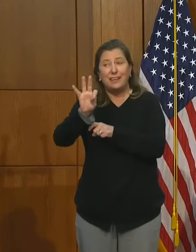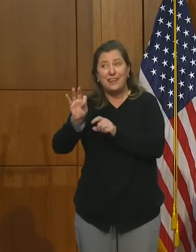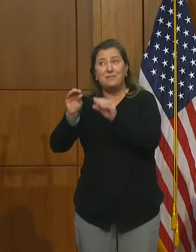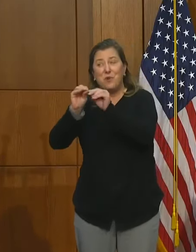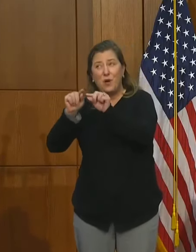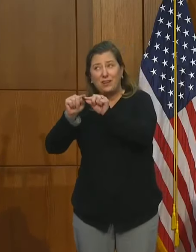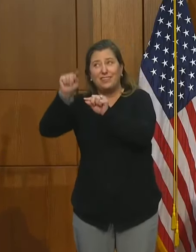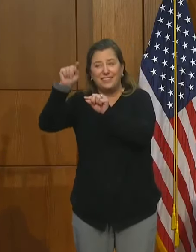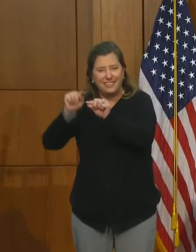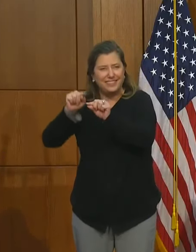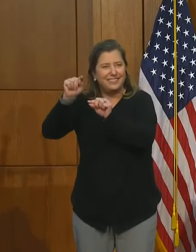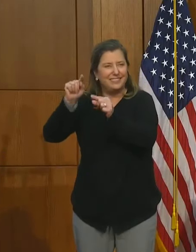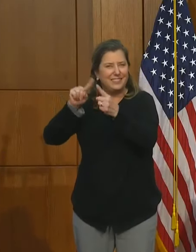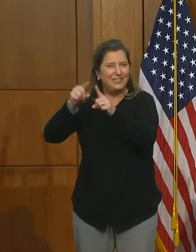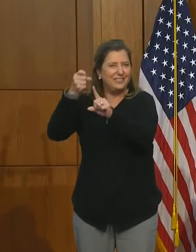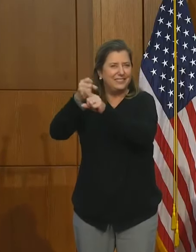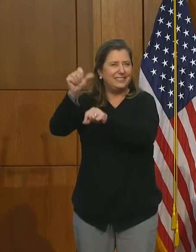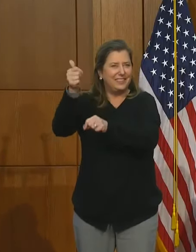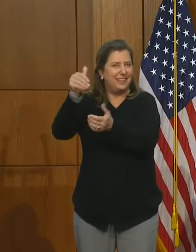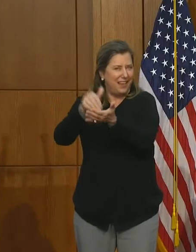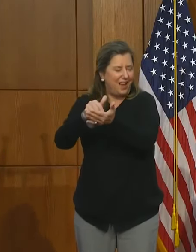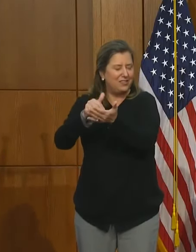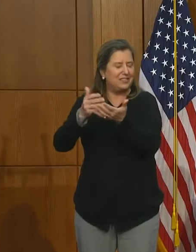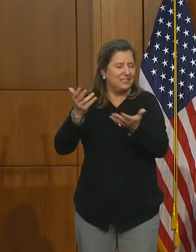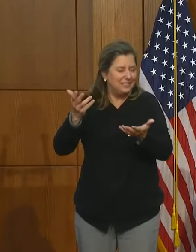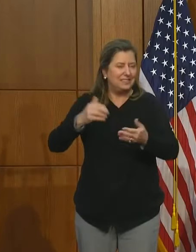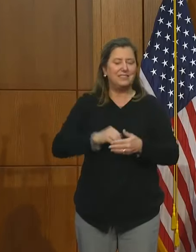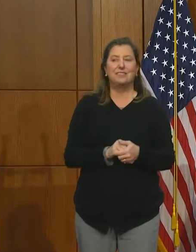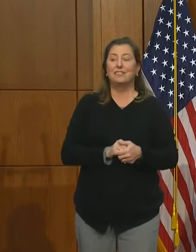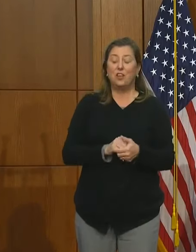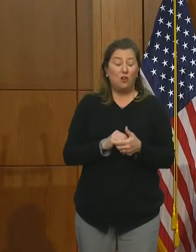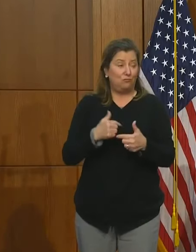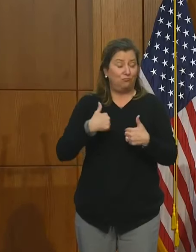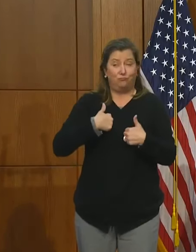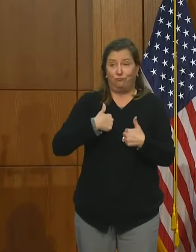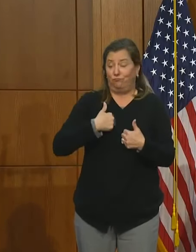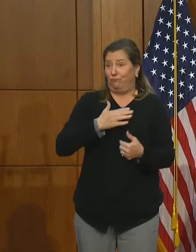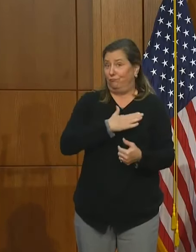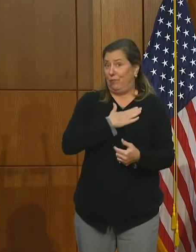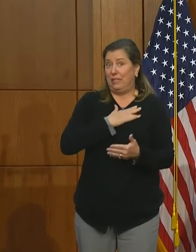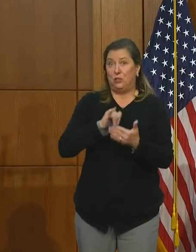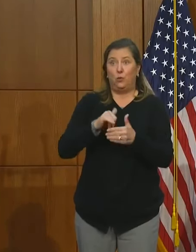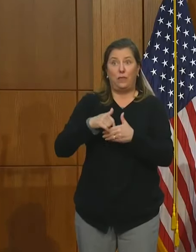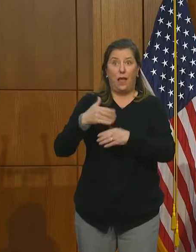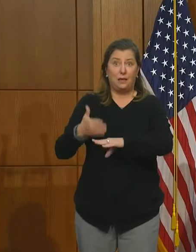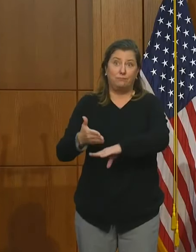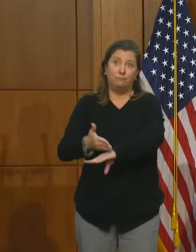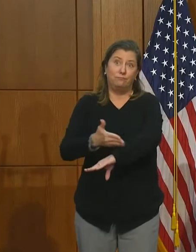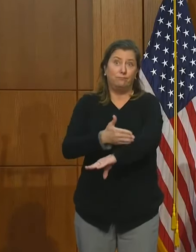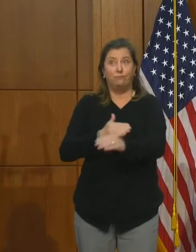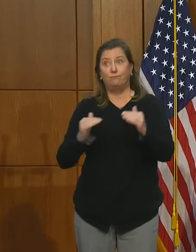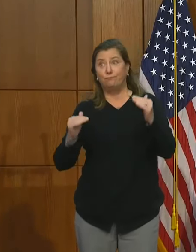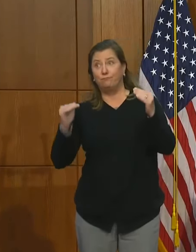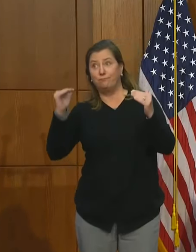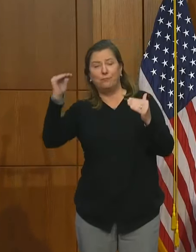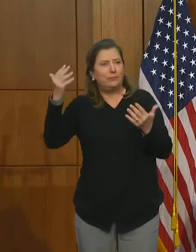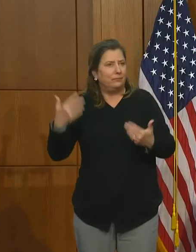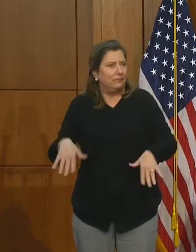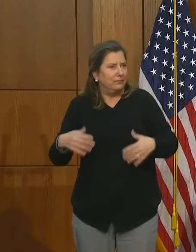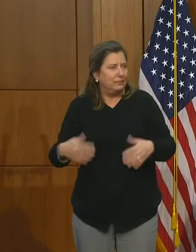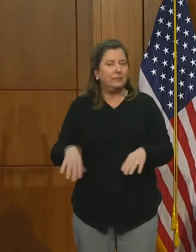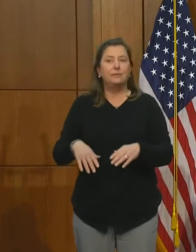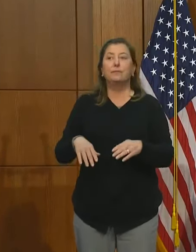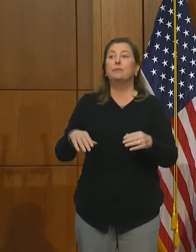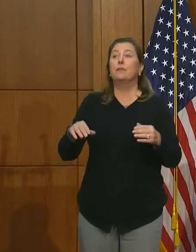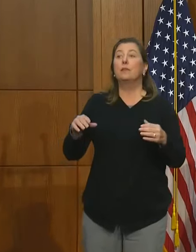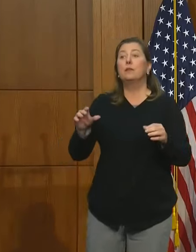tests from 10,000, and so I'm very pleased with the progress we're making. I know a lot of folks